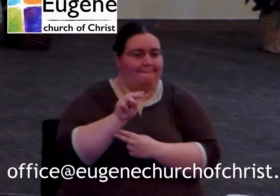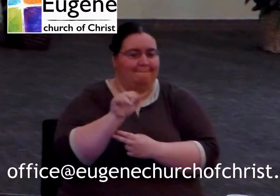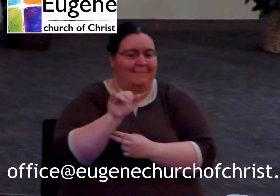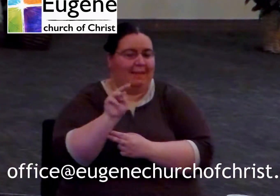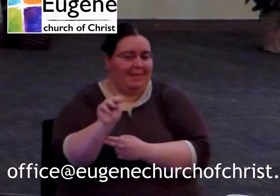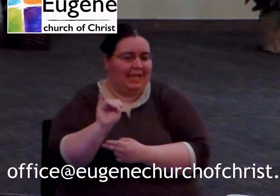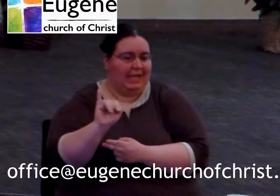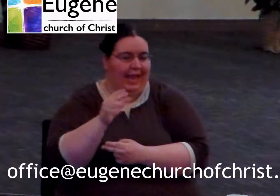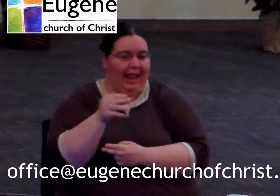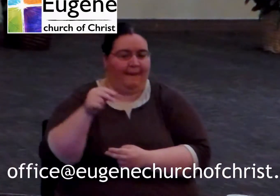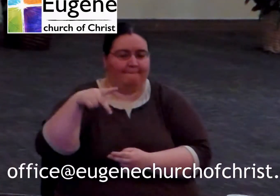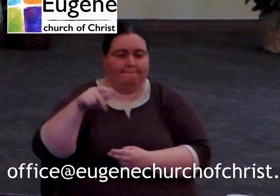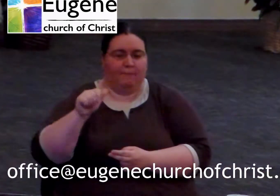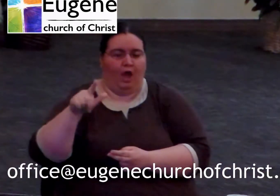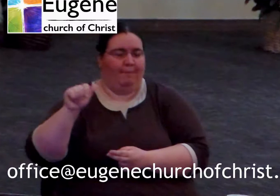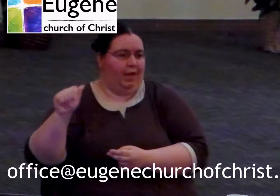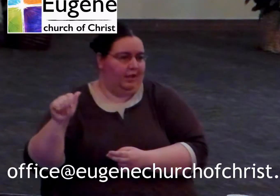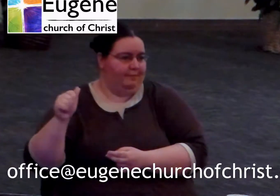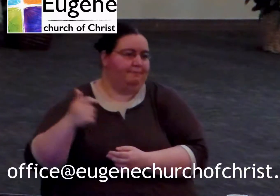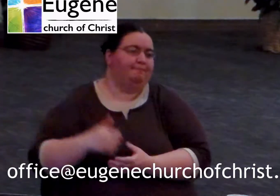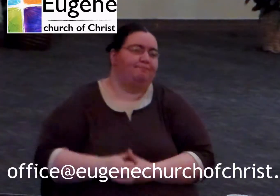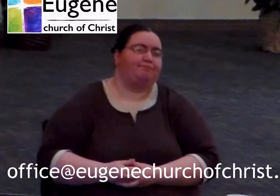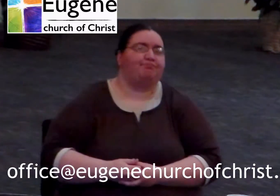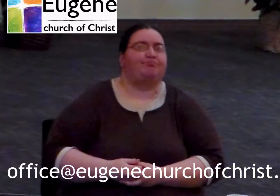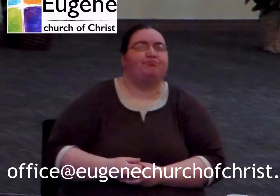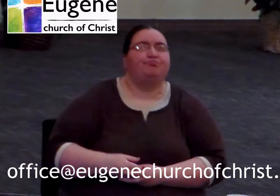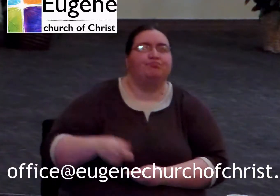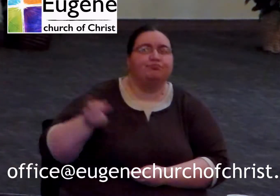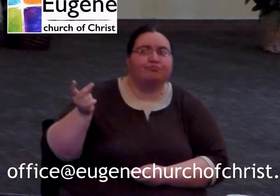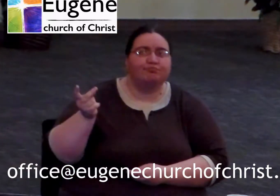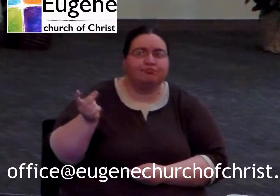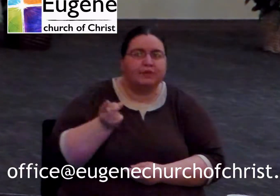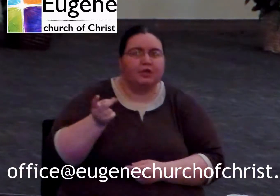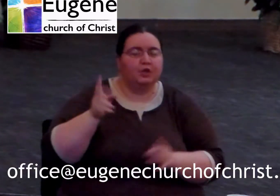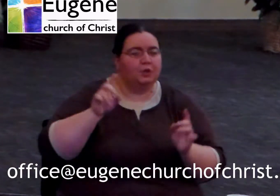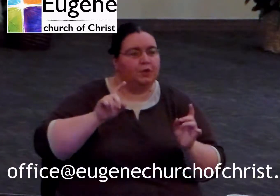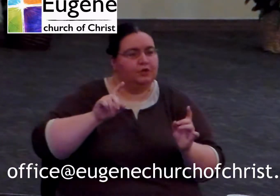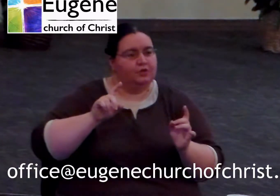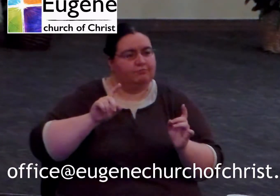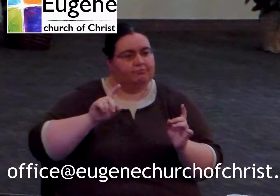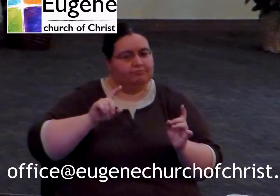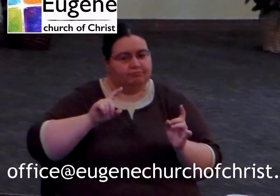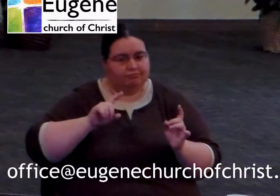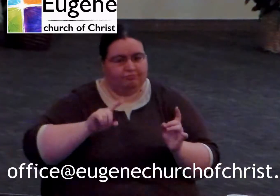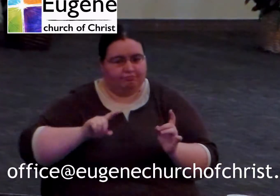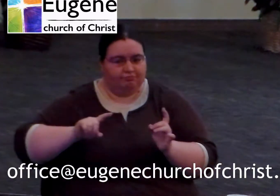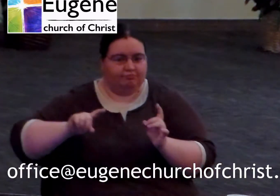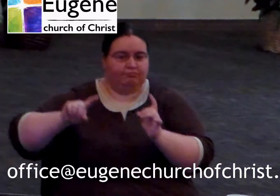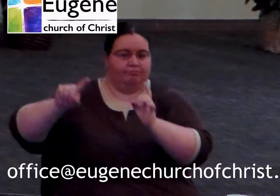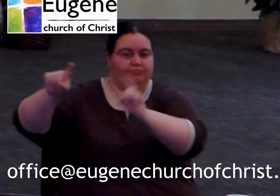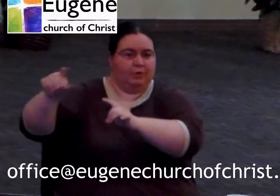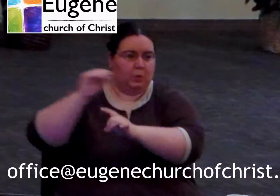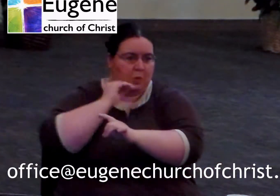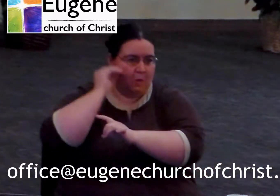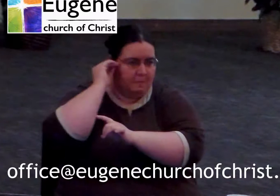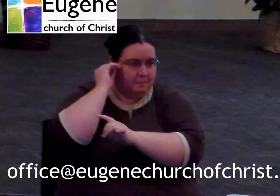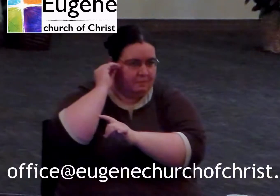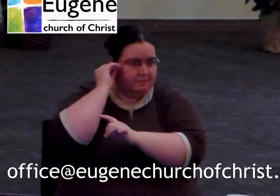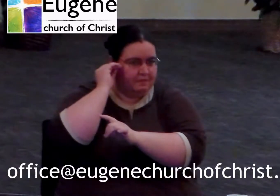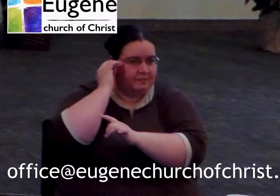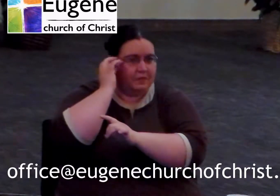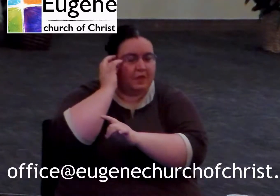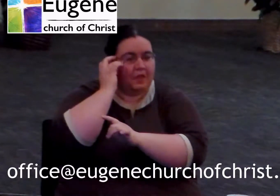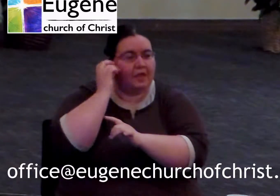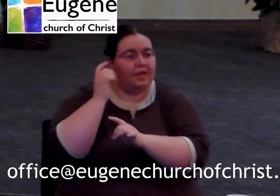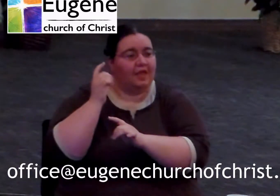them there so my wife and I could go interview in Pine Tree in Longview. So that's why they had them. And at a point during the trip, cousin Anna decides she